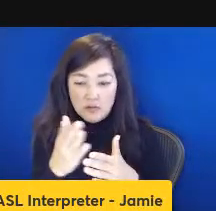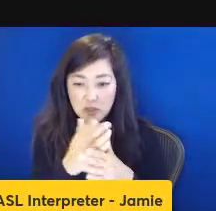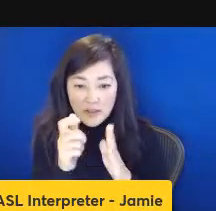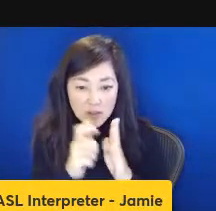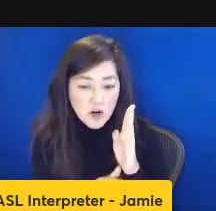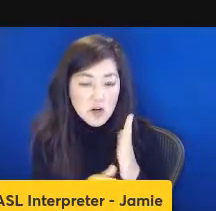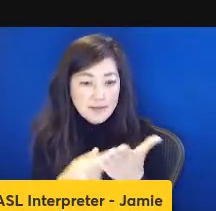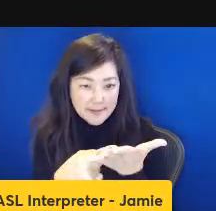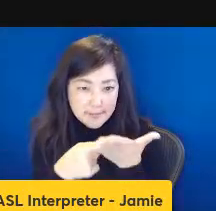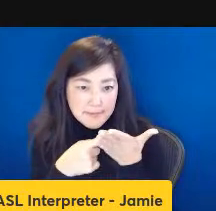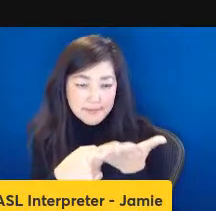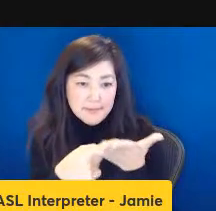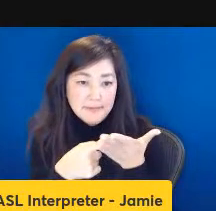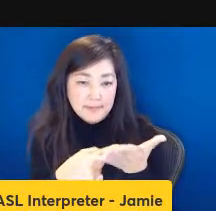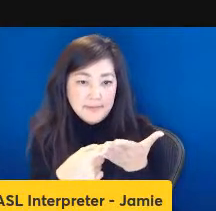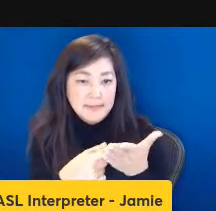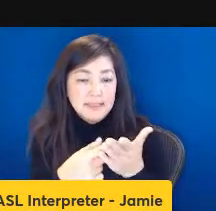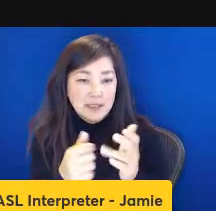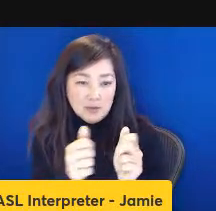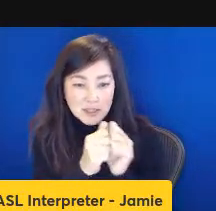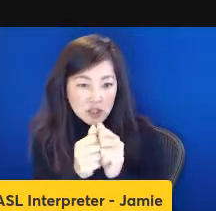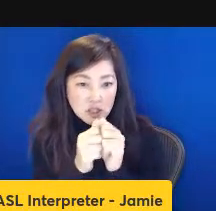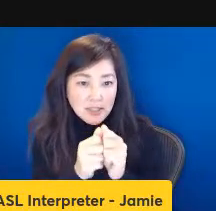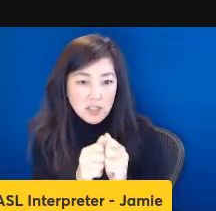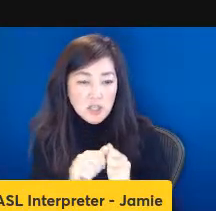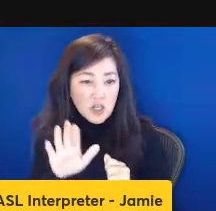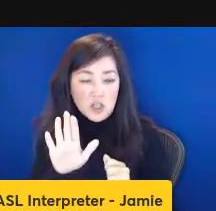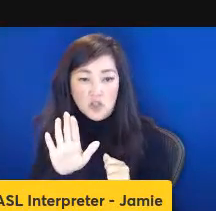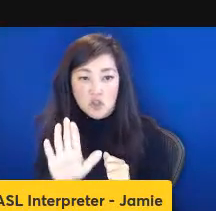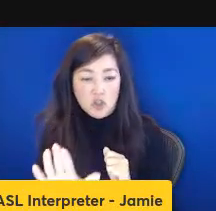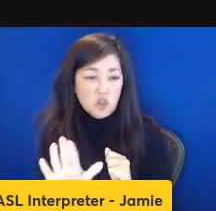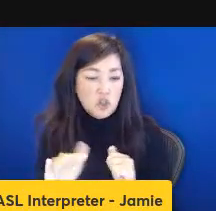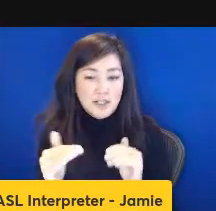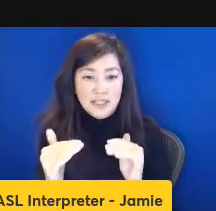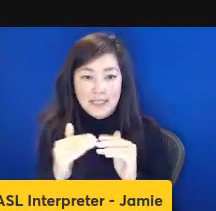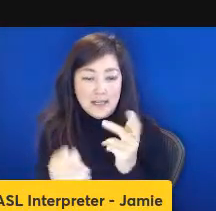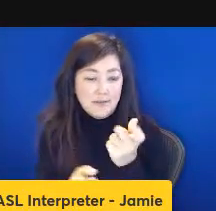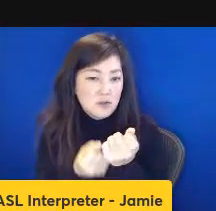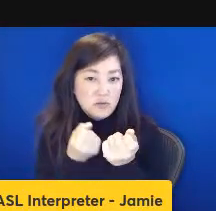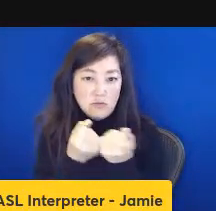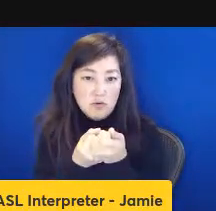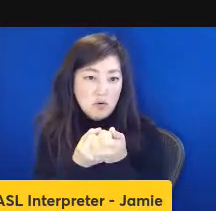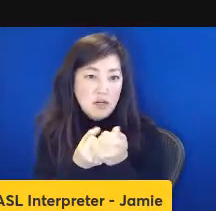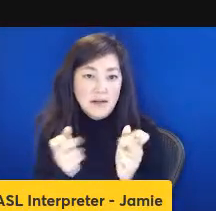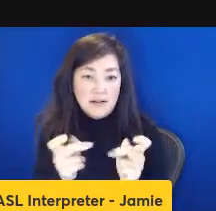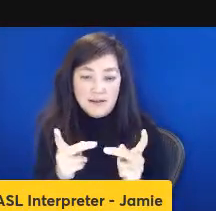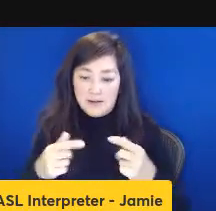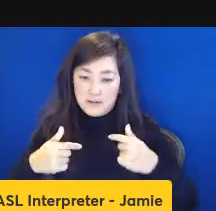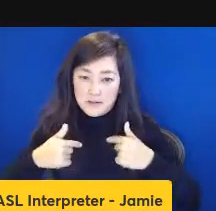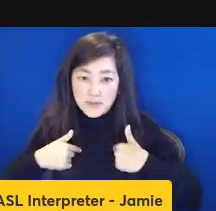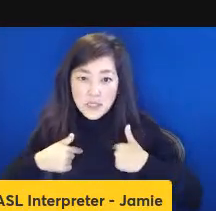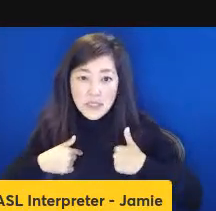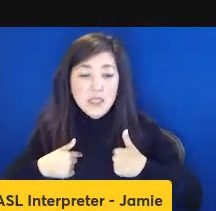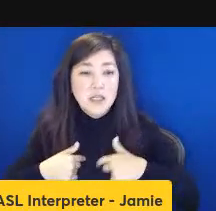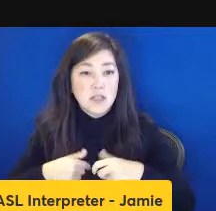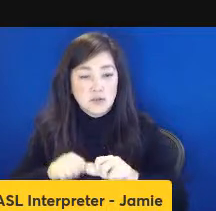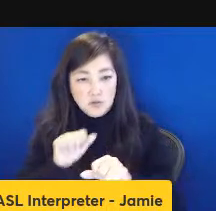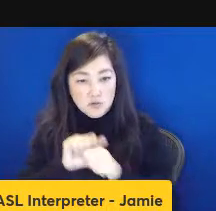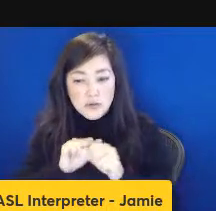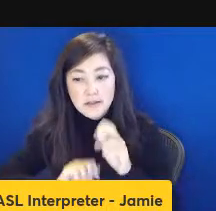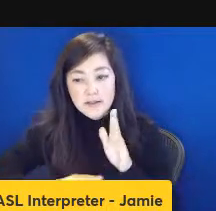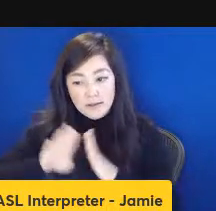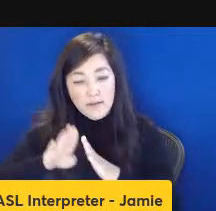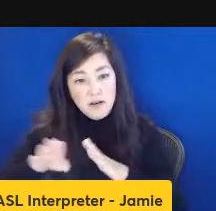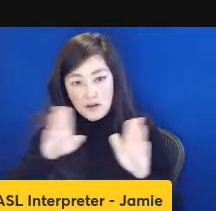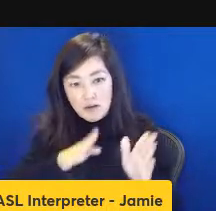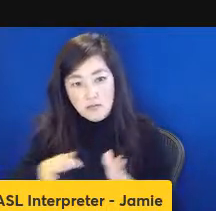and discussions, and her level of supportiveness has allowed me in working to develop a plan